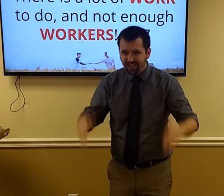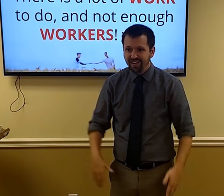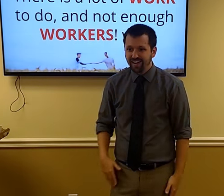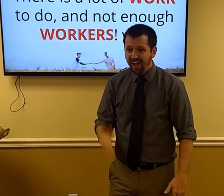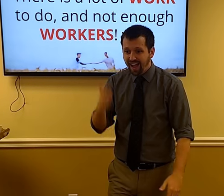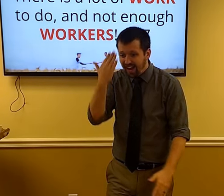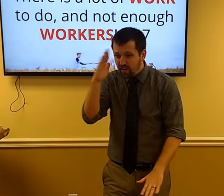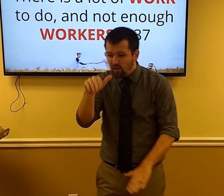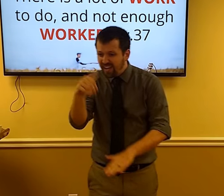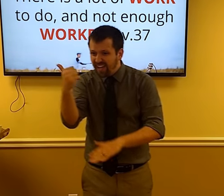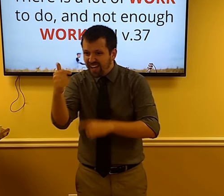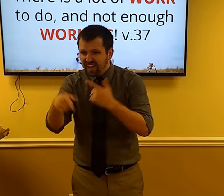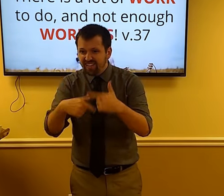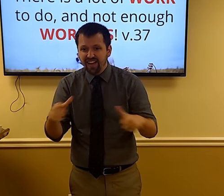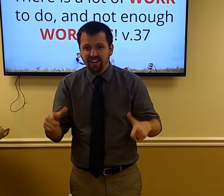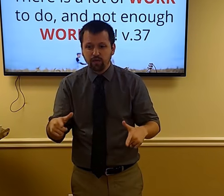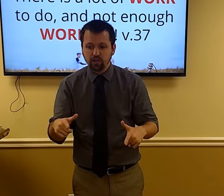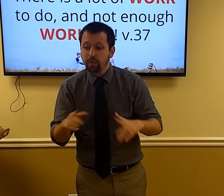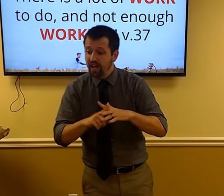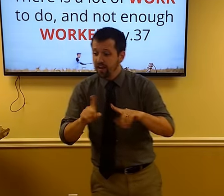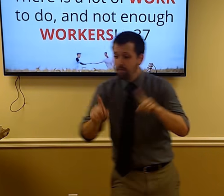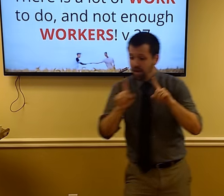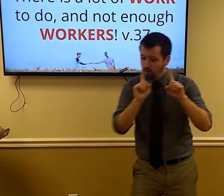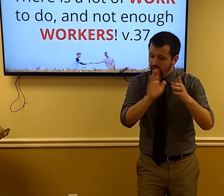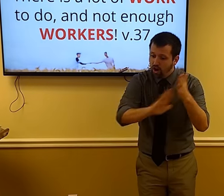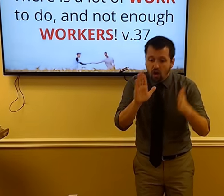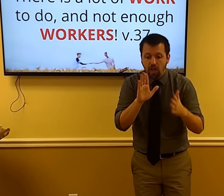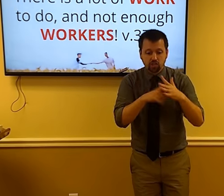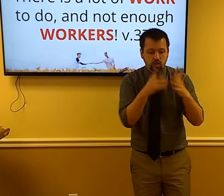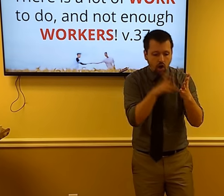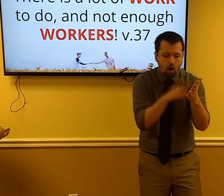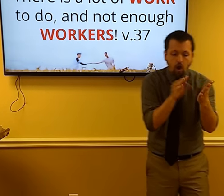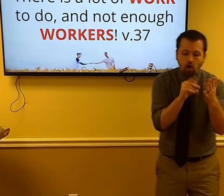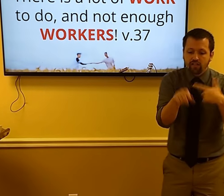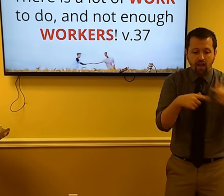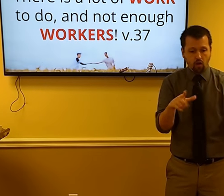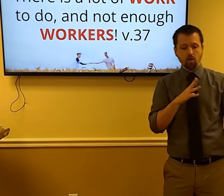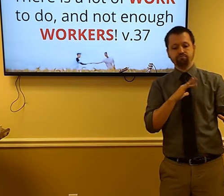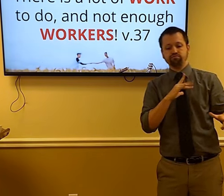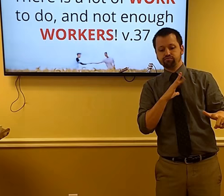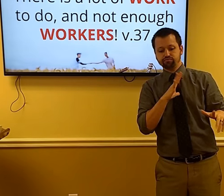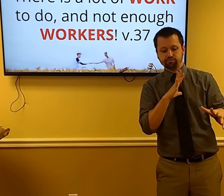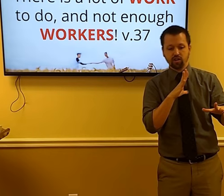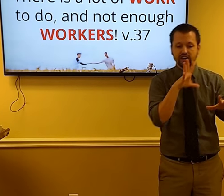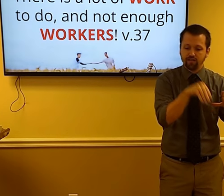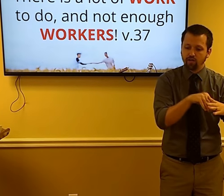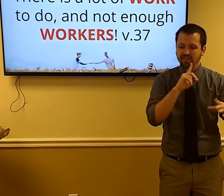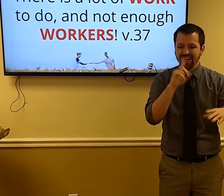Boom! I didn't know any sign language. But I went to college, I started learning sign. I got involved,